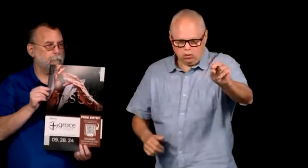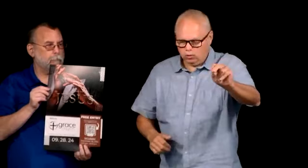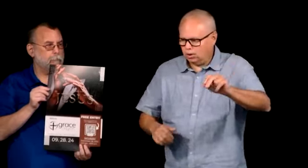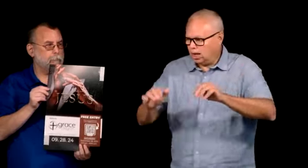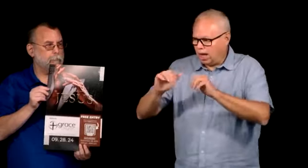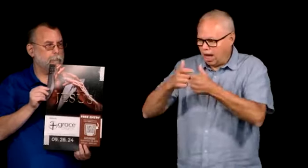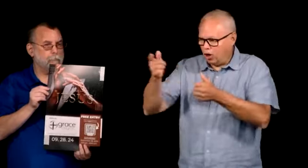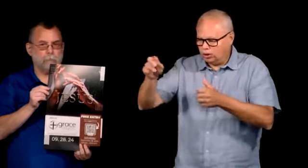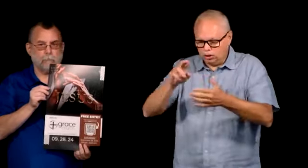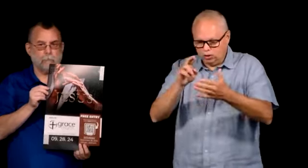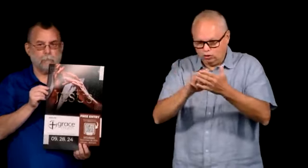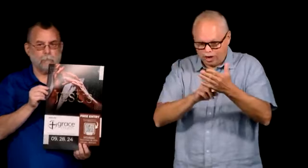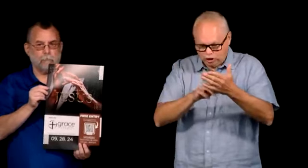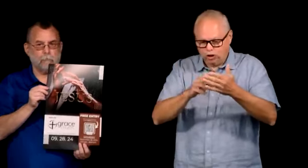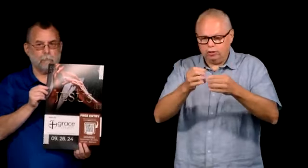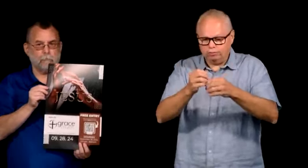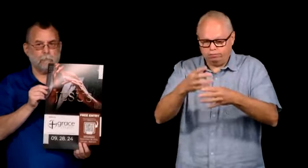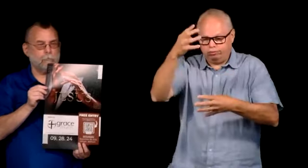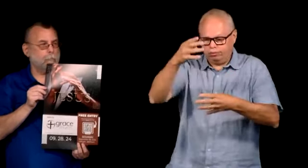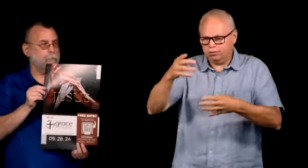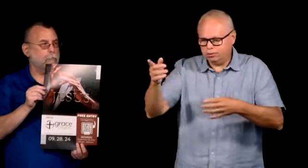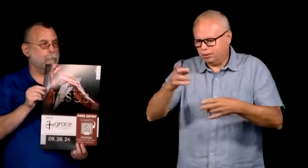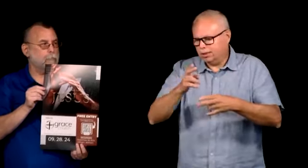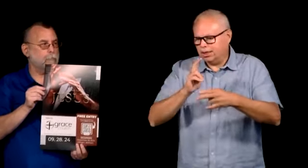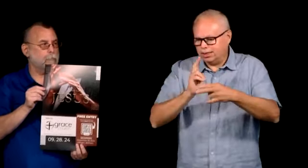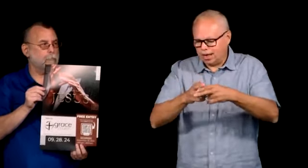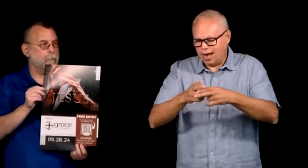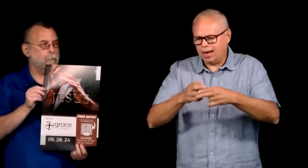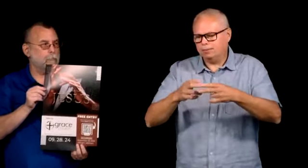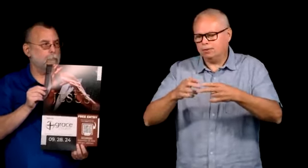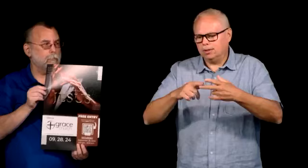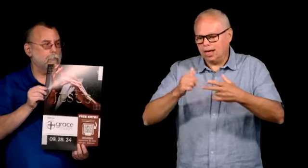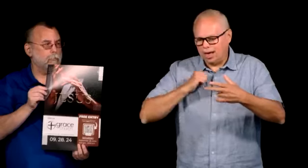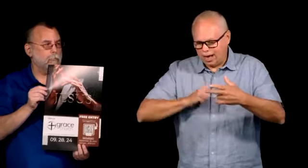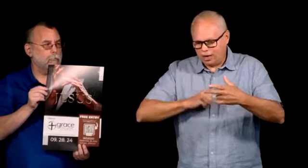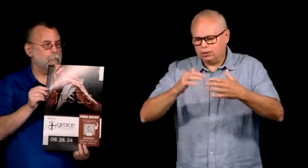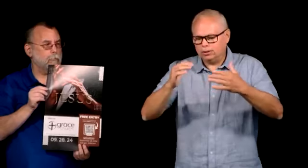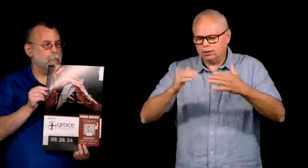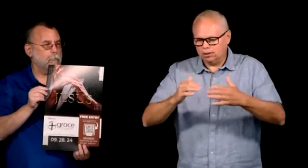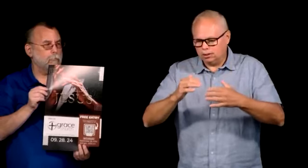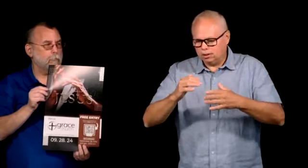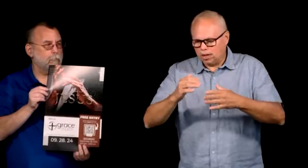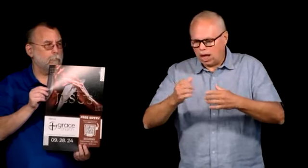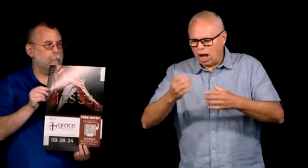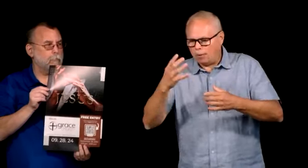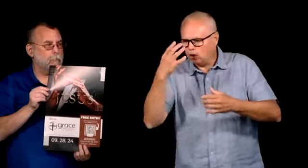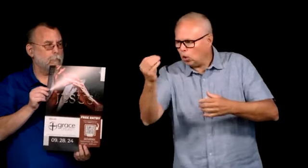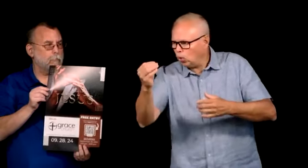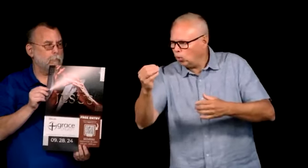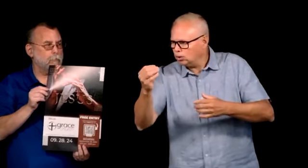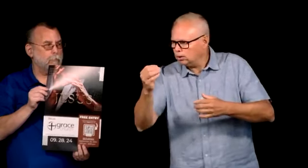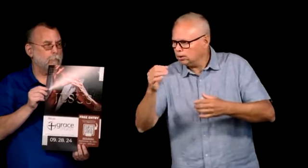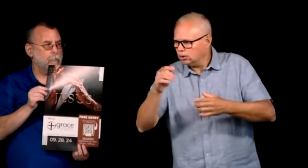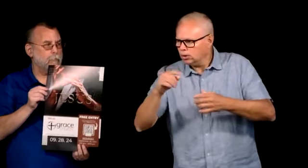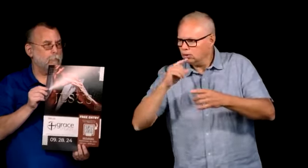register separately? No. When you register, you'll put your name, your address, and how